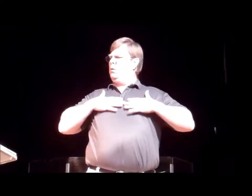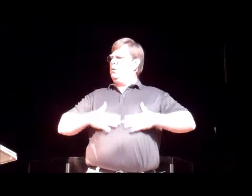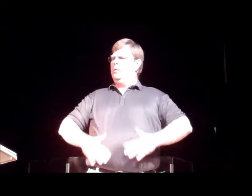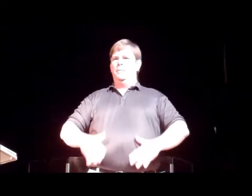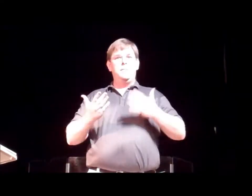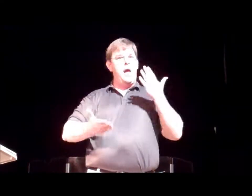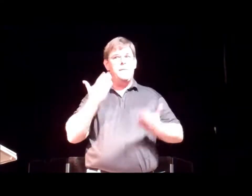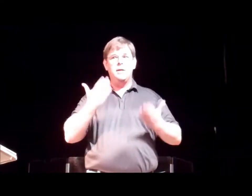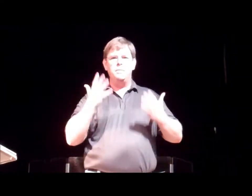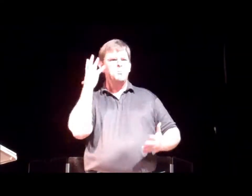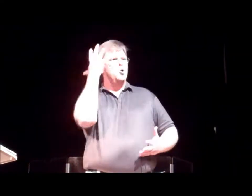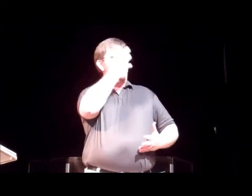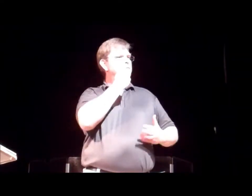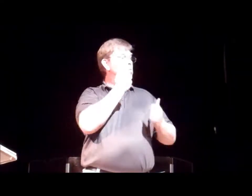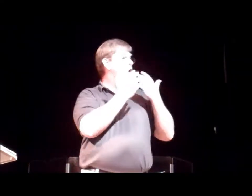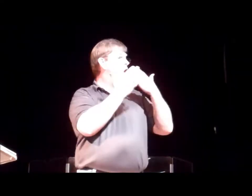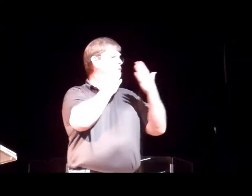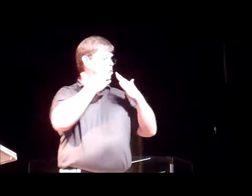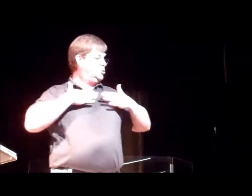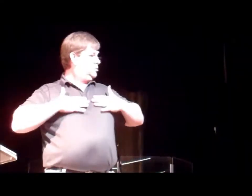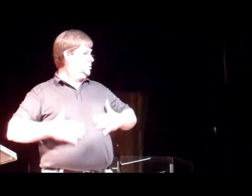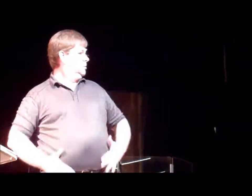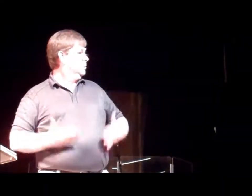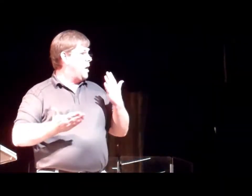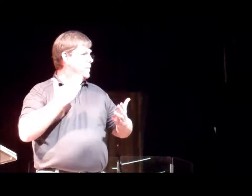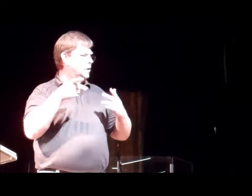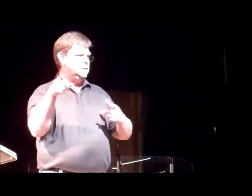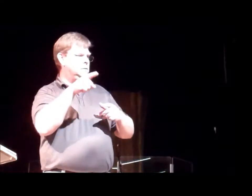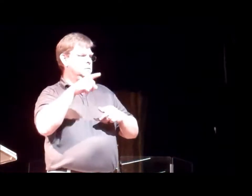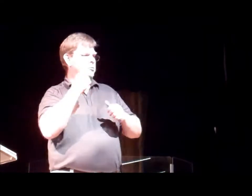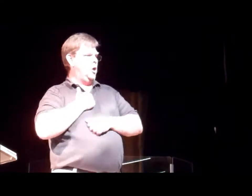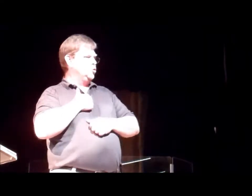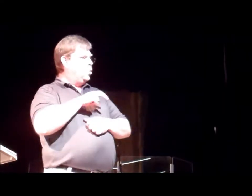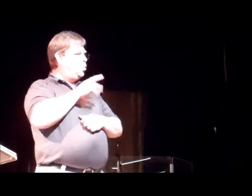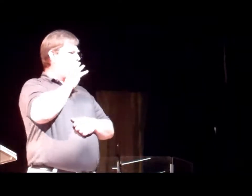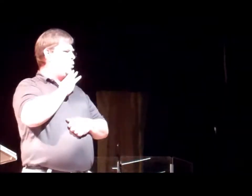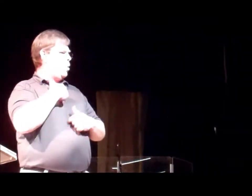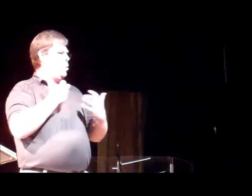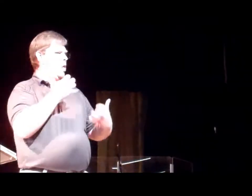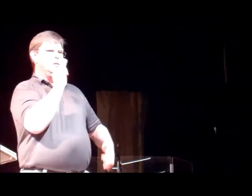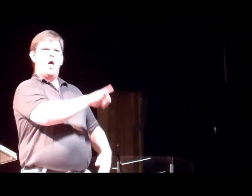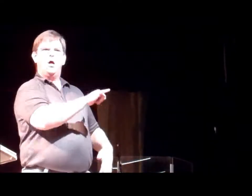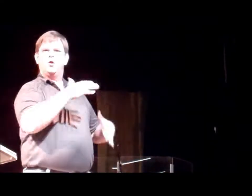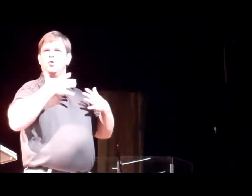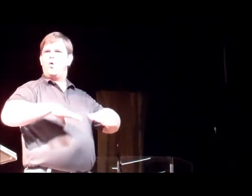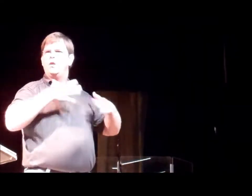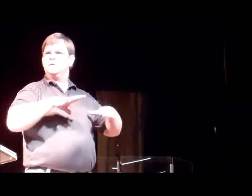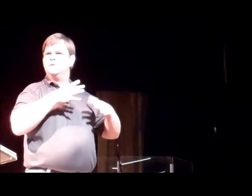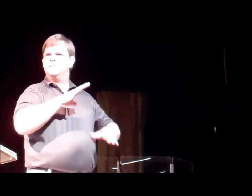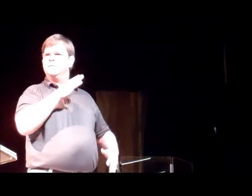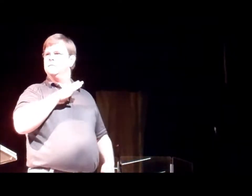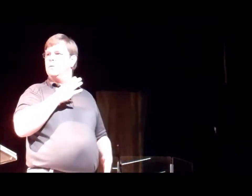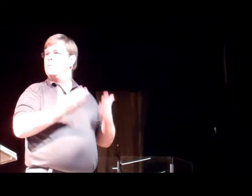Perhaps he had a beautiful garment. Perhaps it was a colorful garment, and the soldiers coveted his